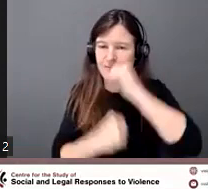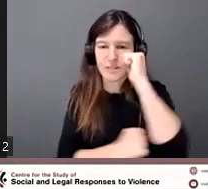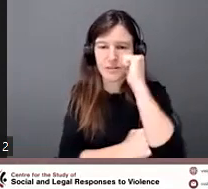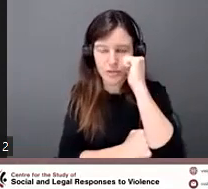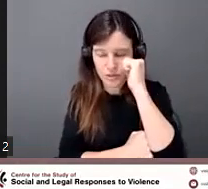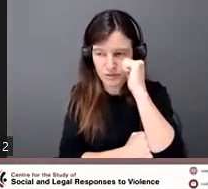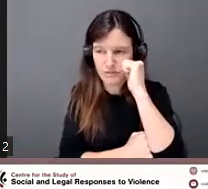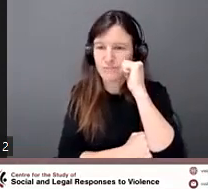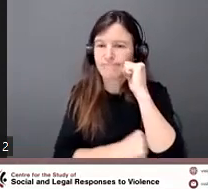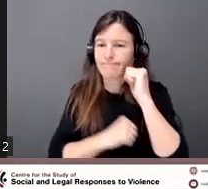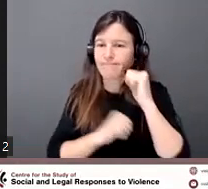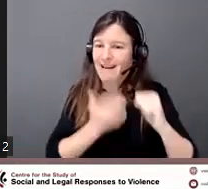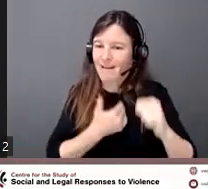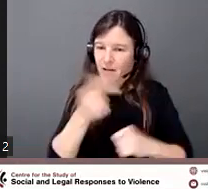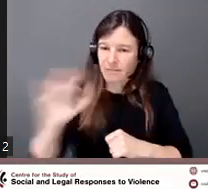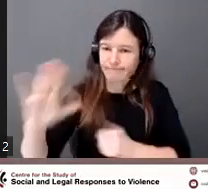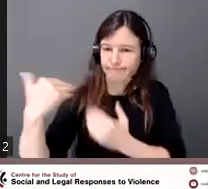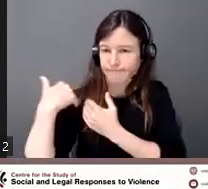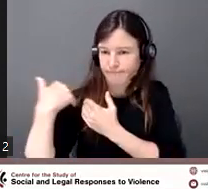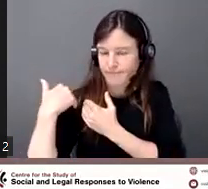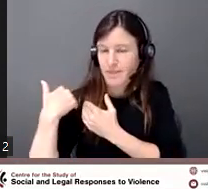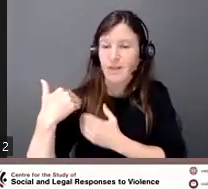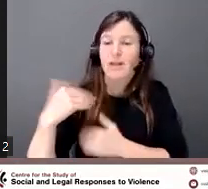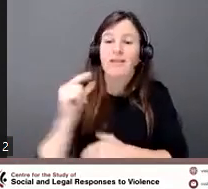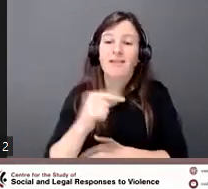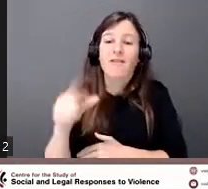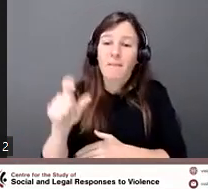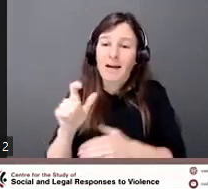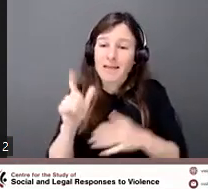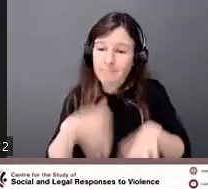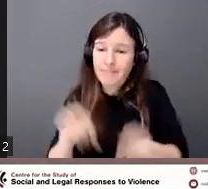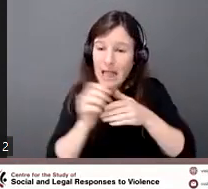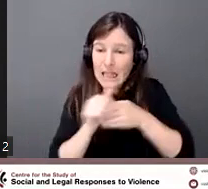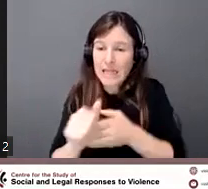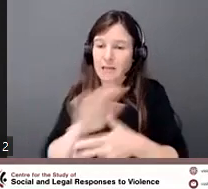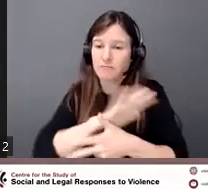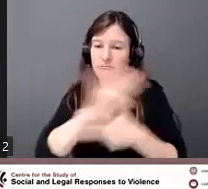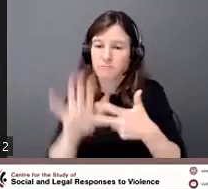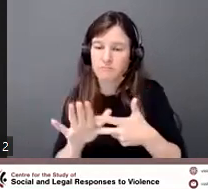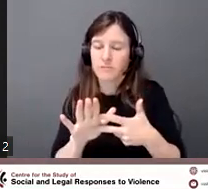governments, and they must lead in these areas to effectively prevent femicide.